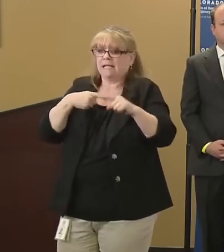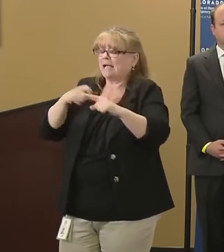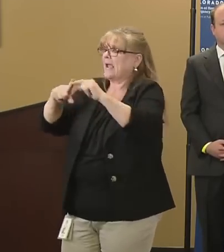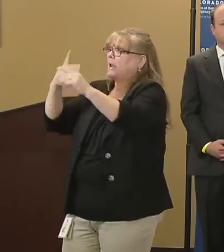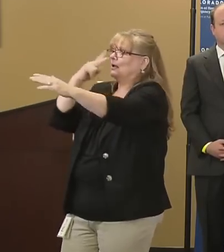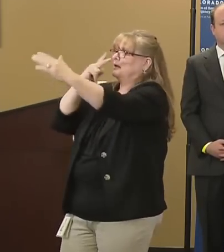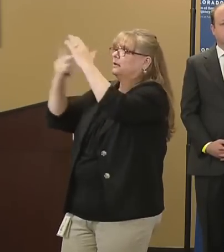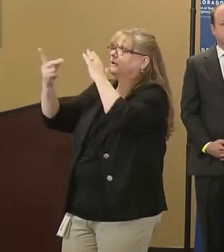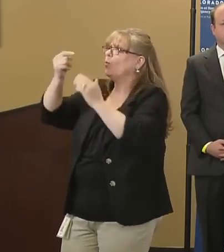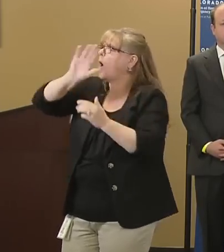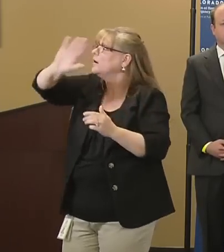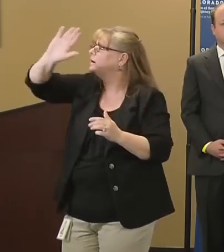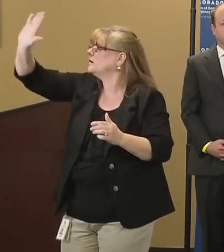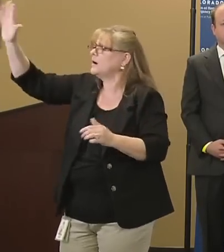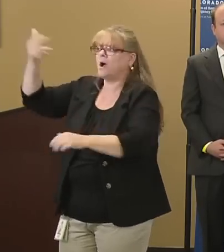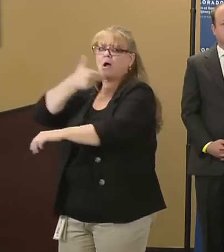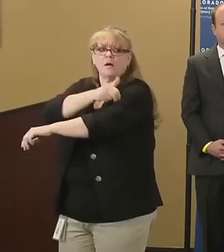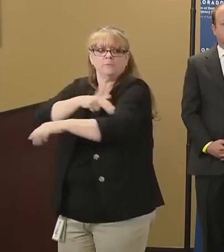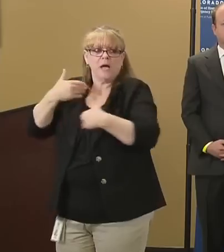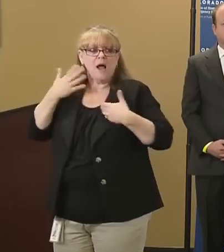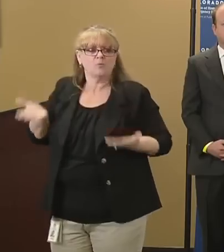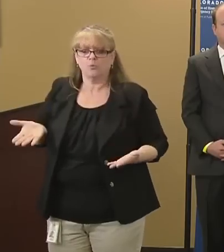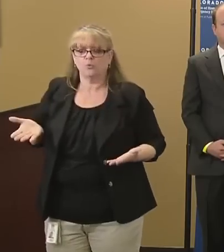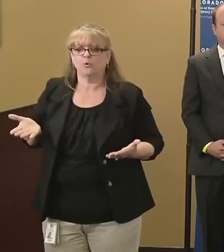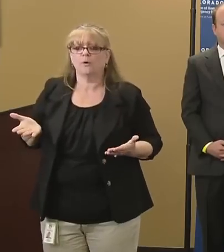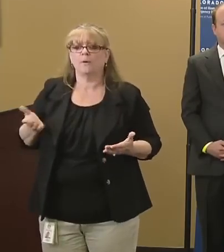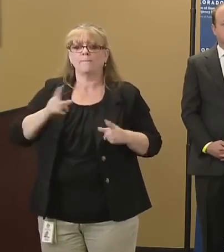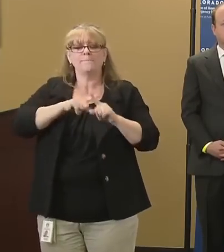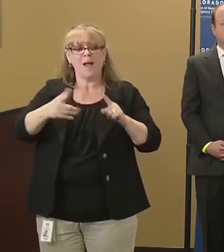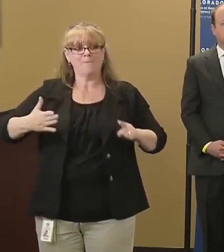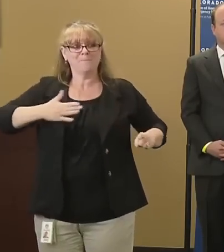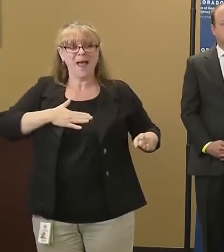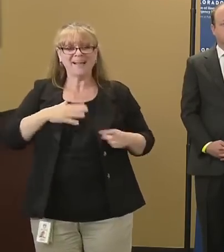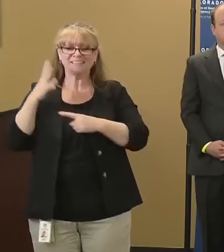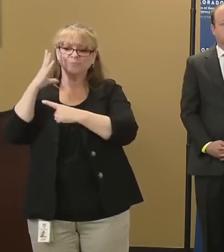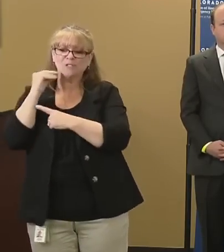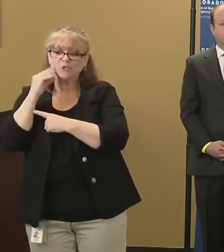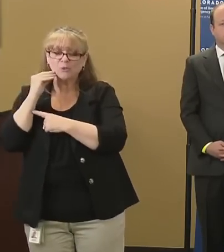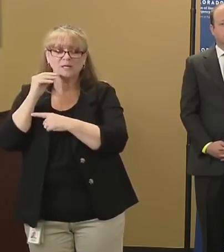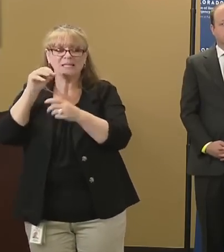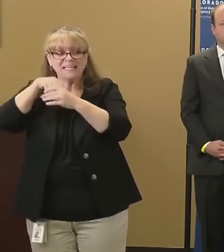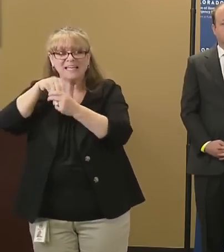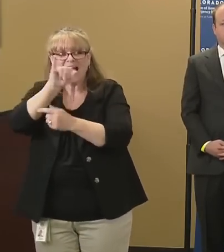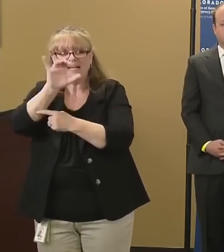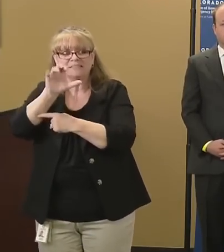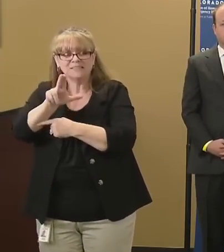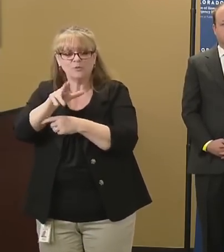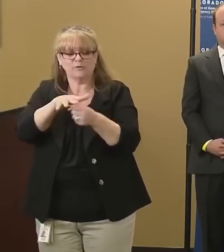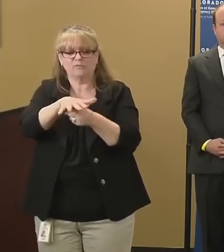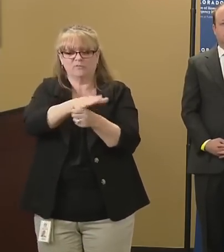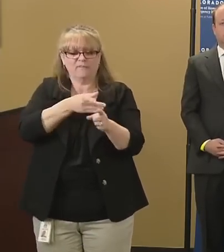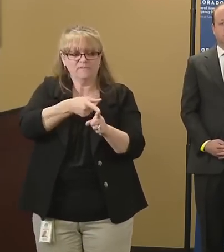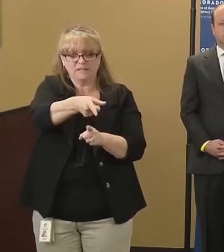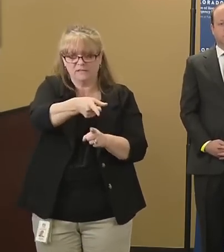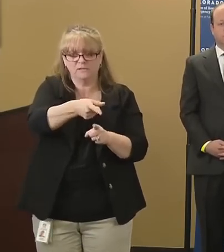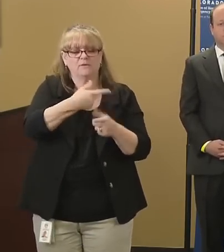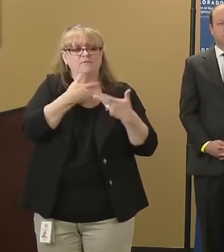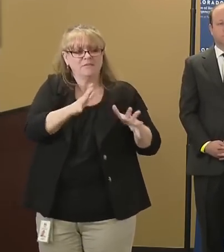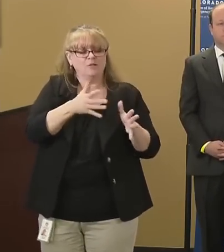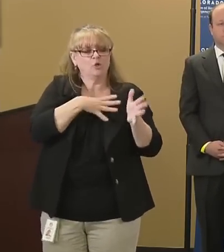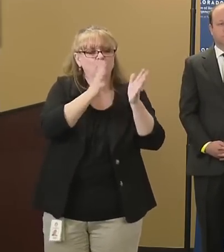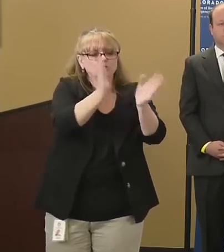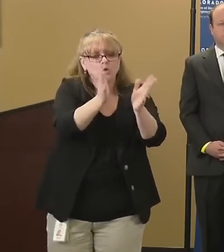care standpoint, having talked to the intensivists at several hospitals around the city, right now we're